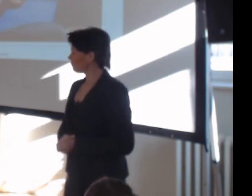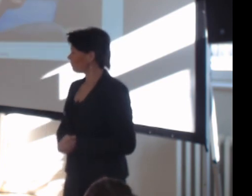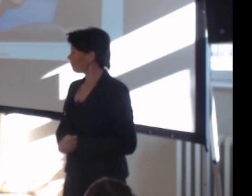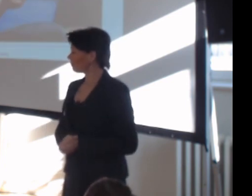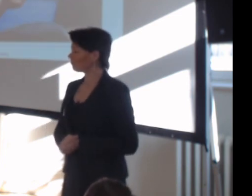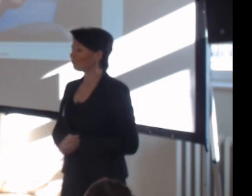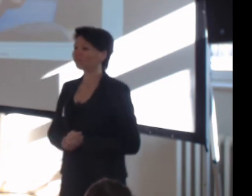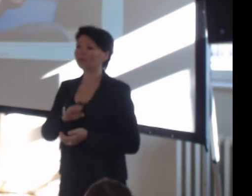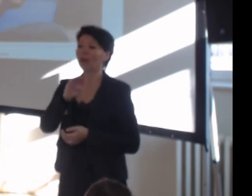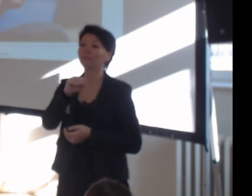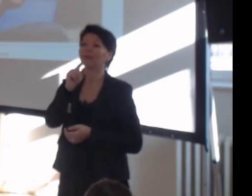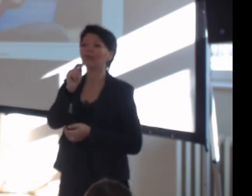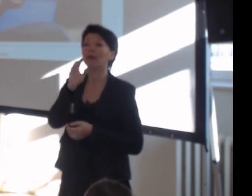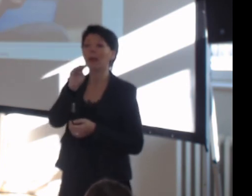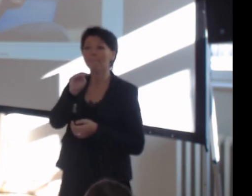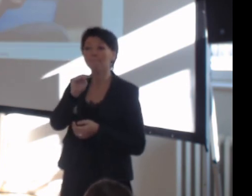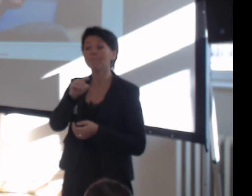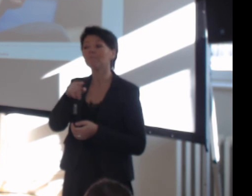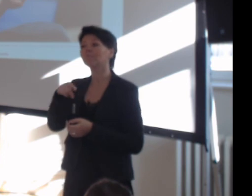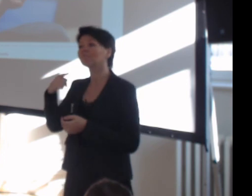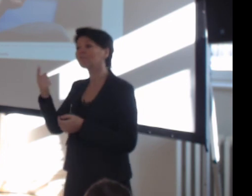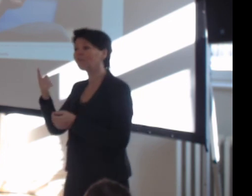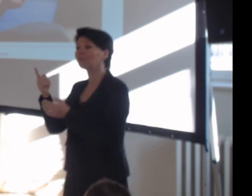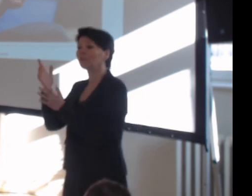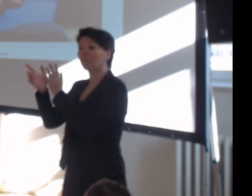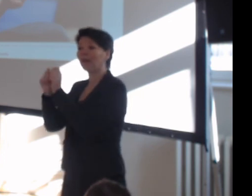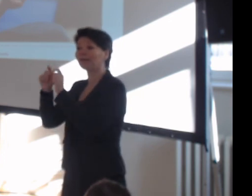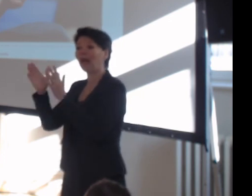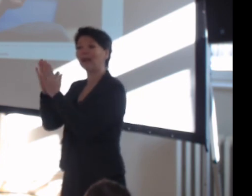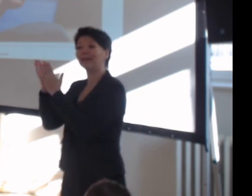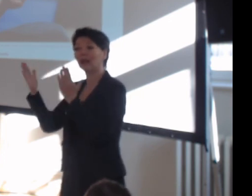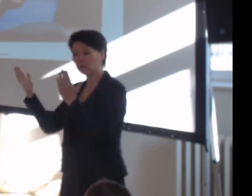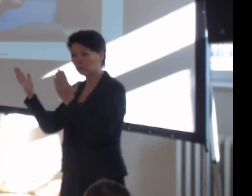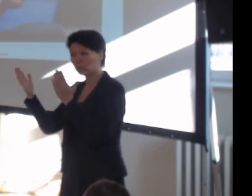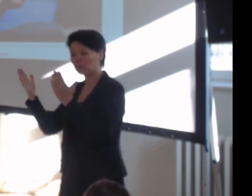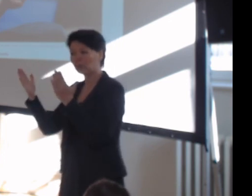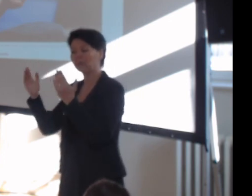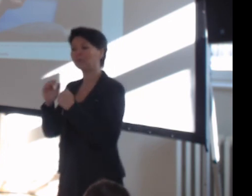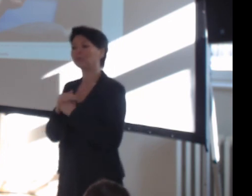MTM and sign language literature, which is